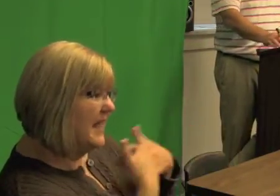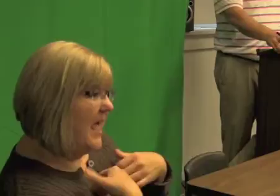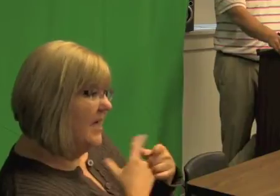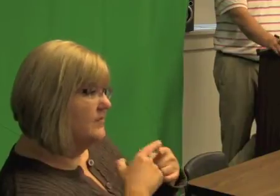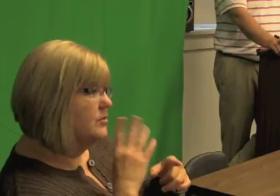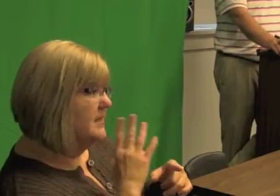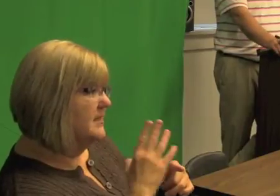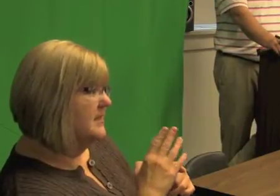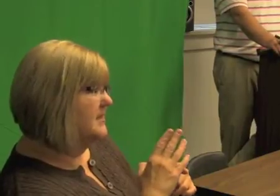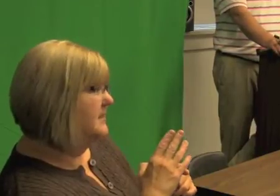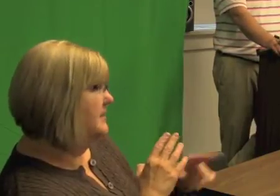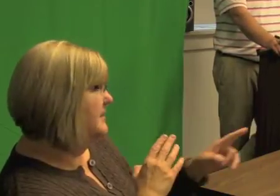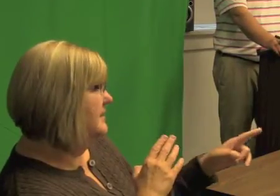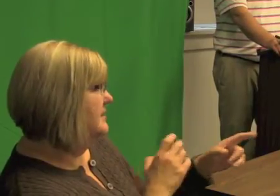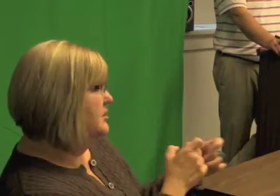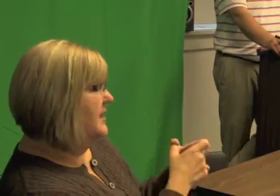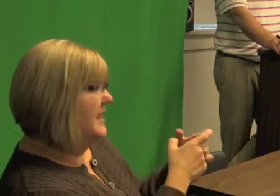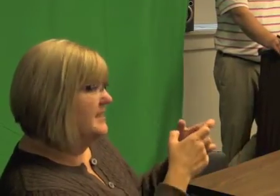purchase?